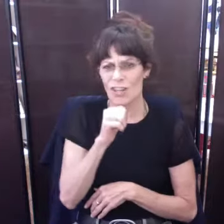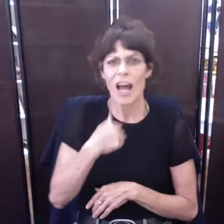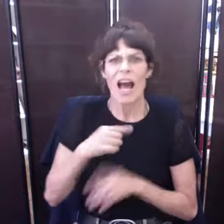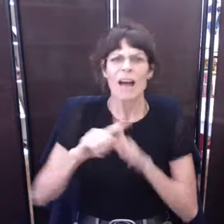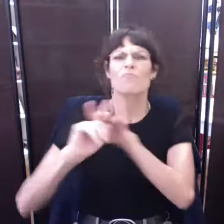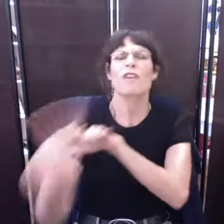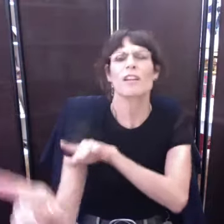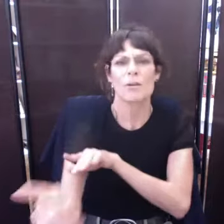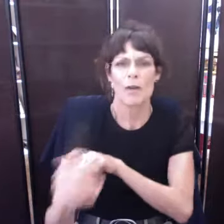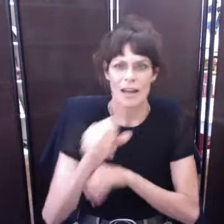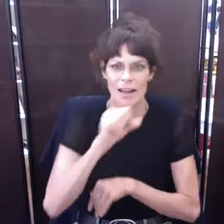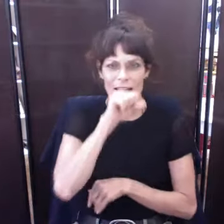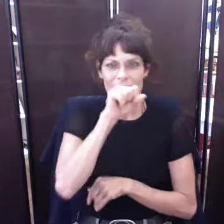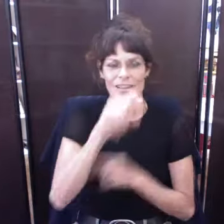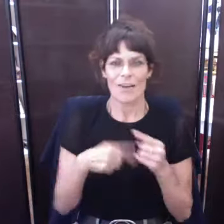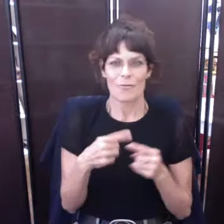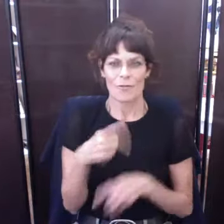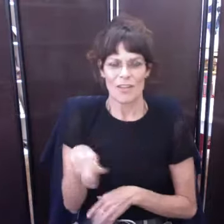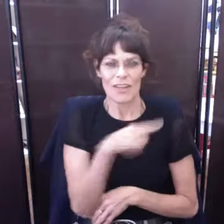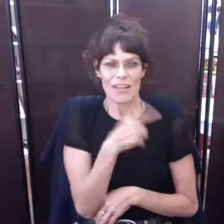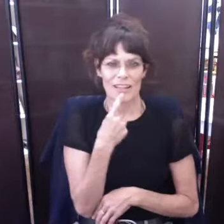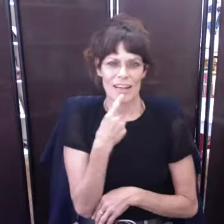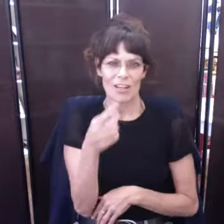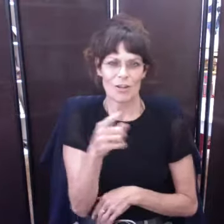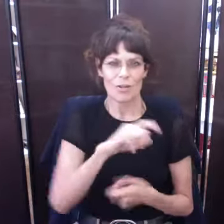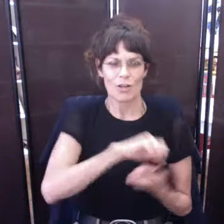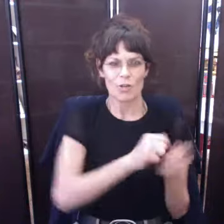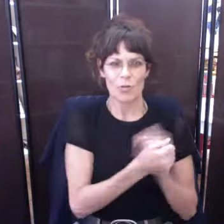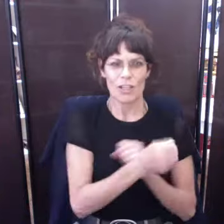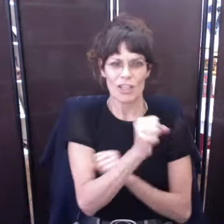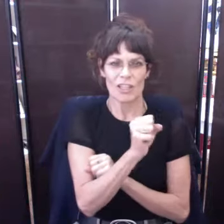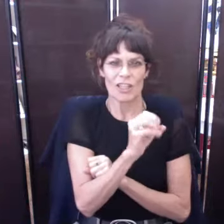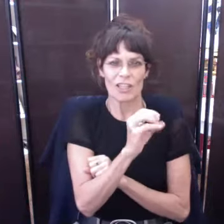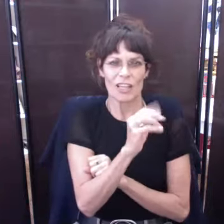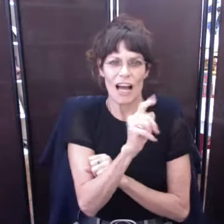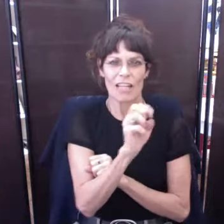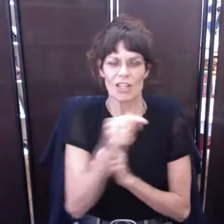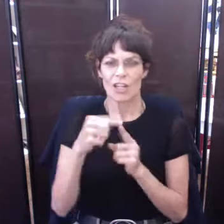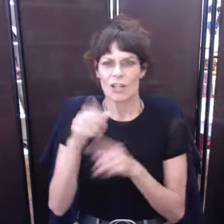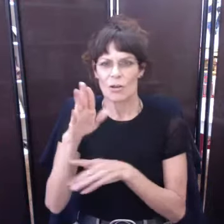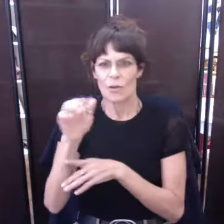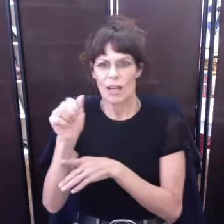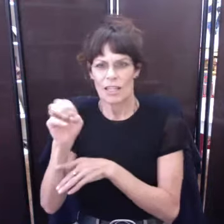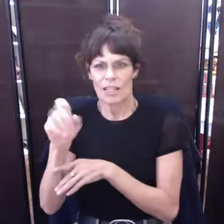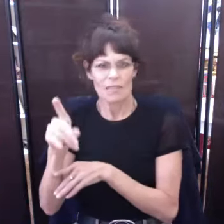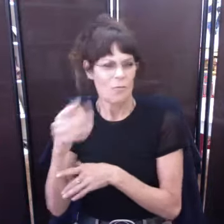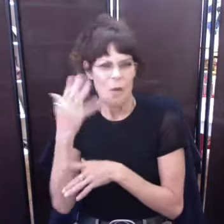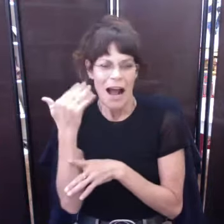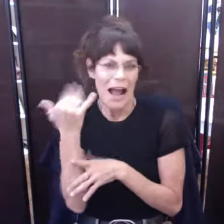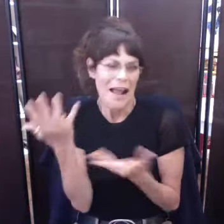love when they say, that you switch from scotch to brandy. I thought, why would you do that? Just take both. And then they would say